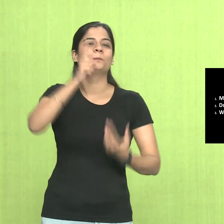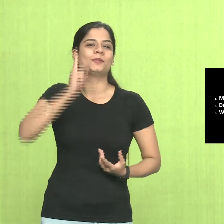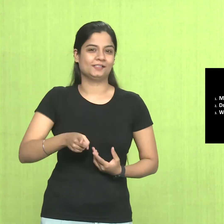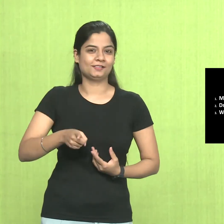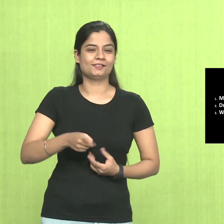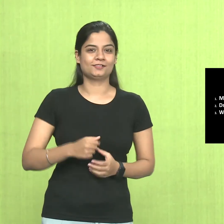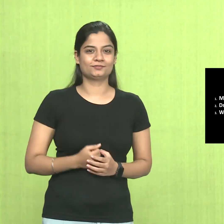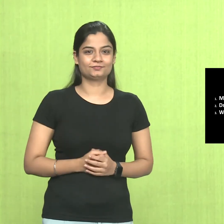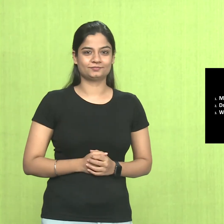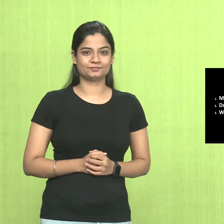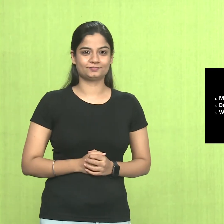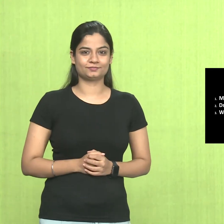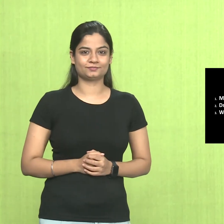is used for this type of cooking.